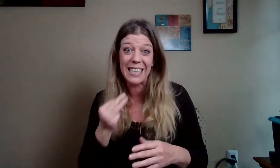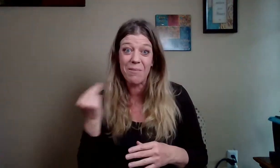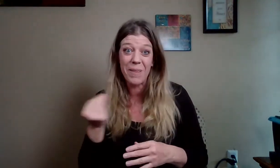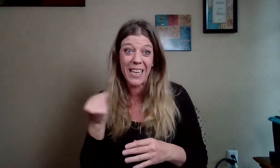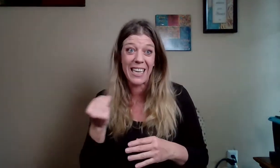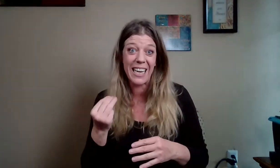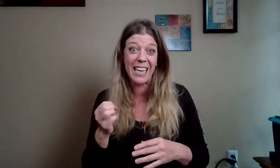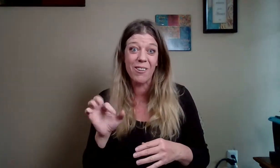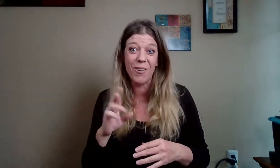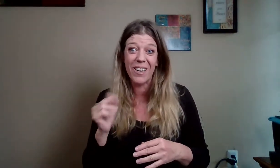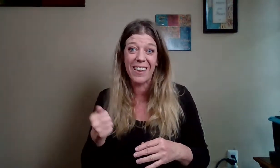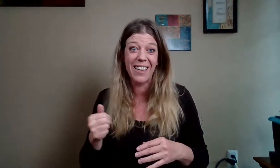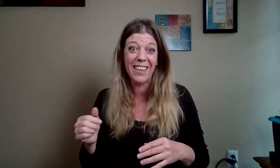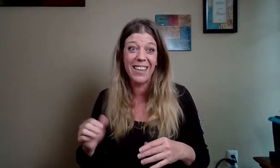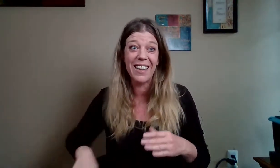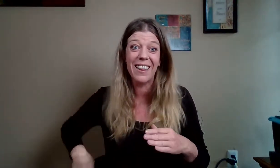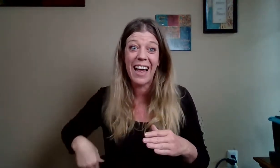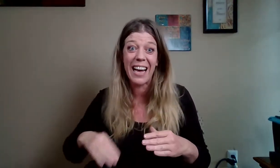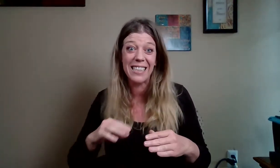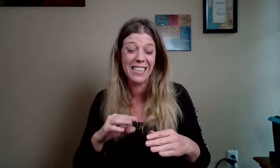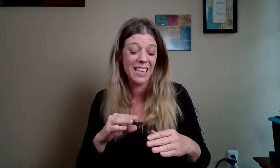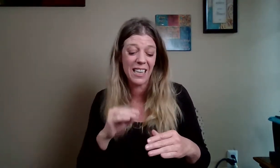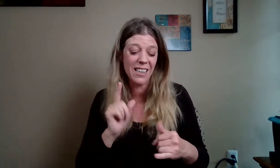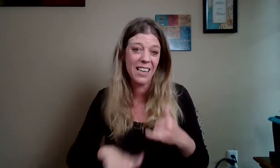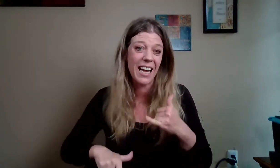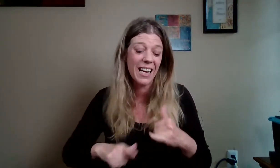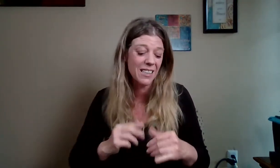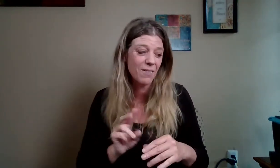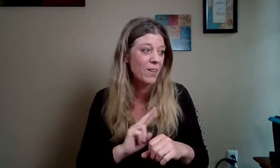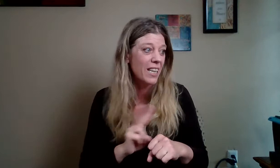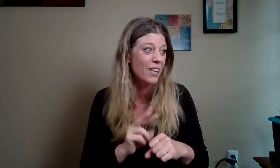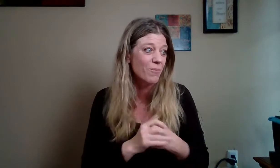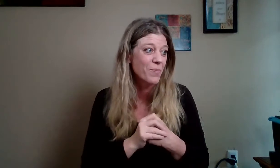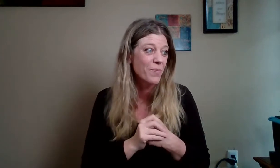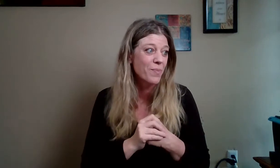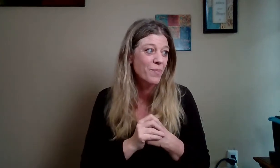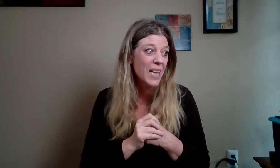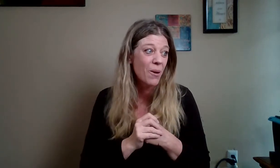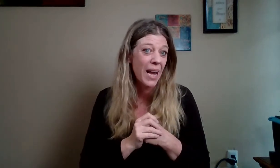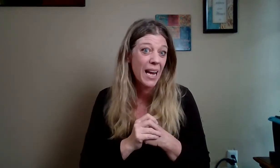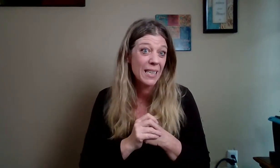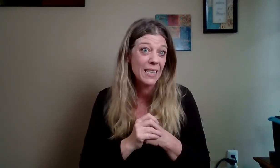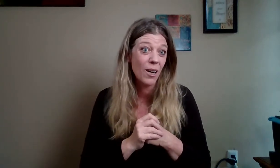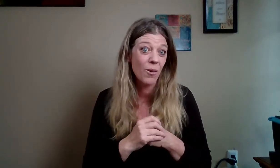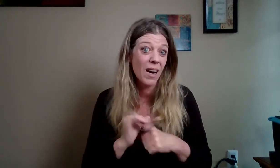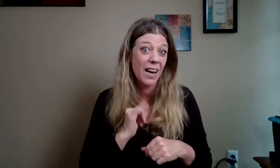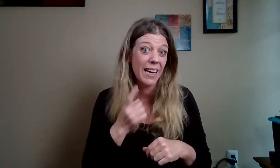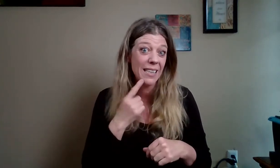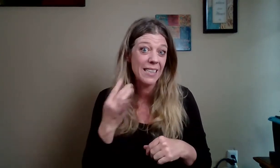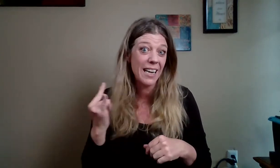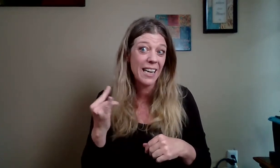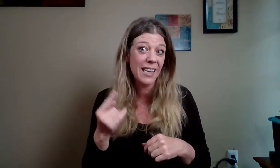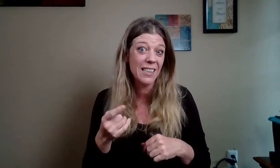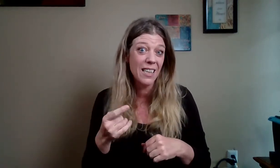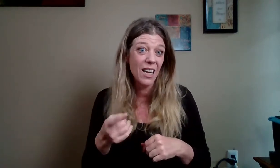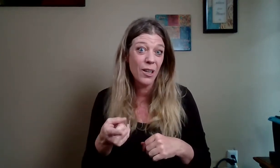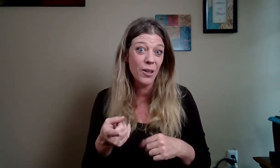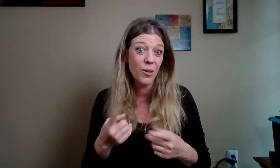last Monday, or the last video. Okay, so I say it,